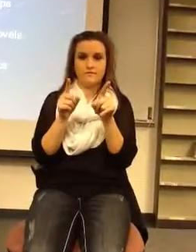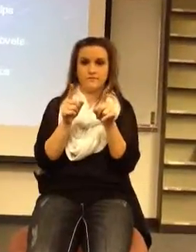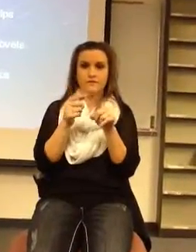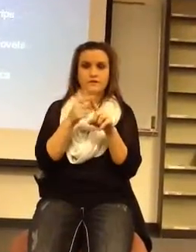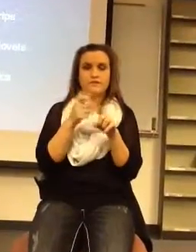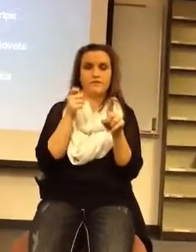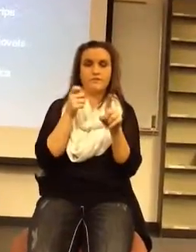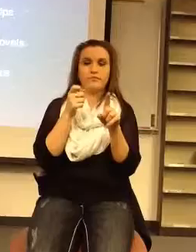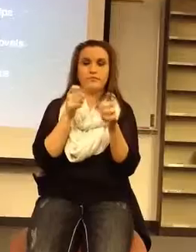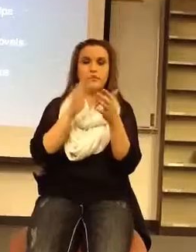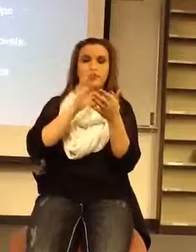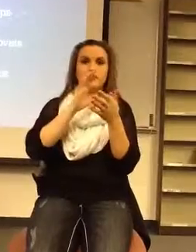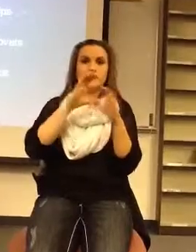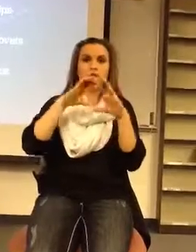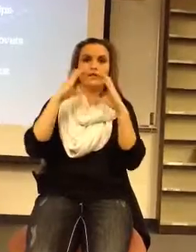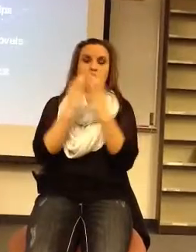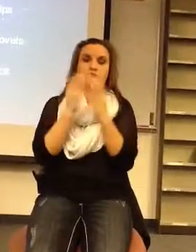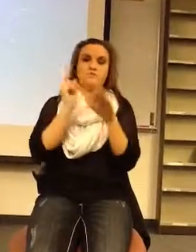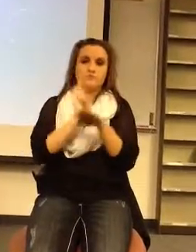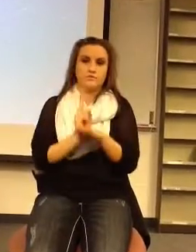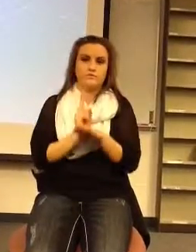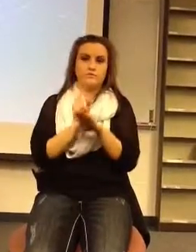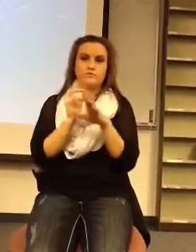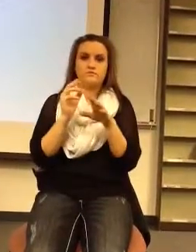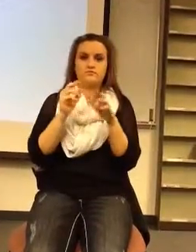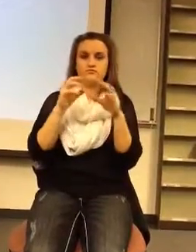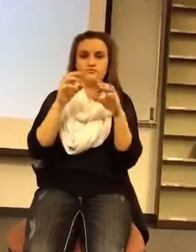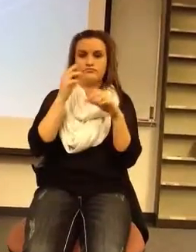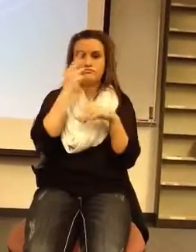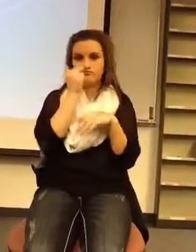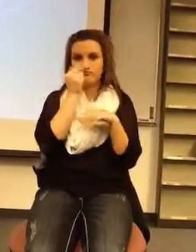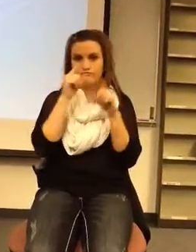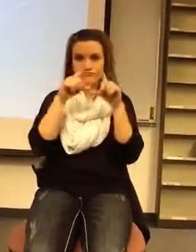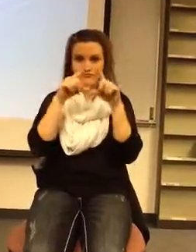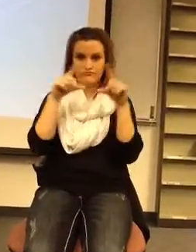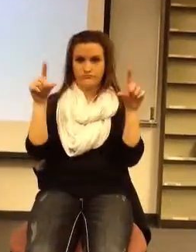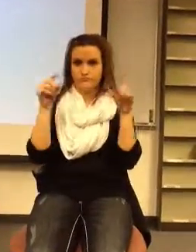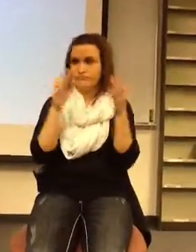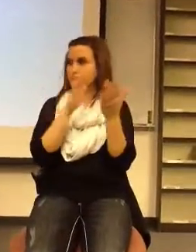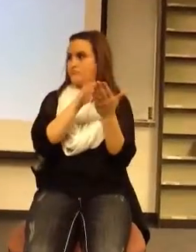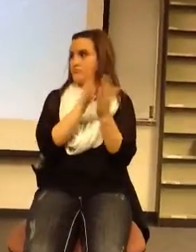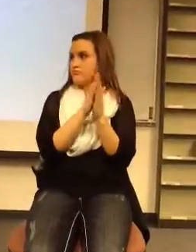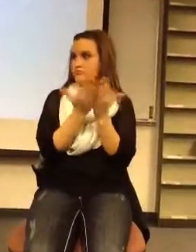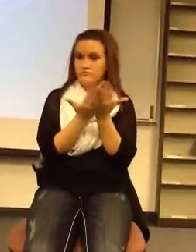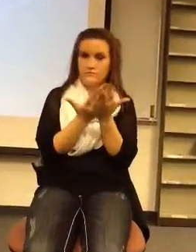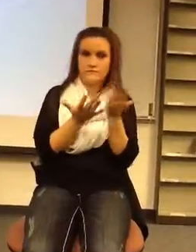the classroom with your students. Maybe. Let me say maybe.